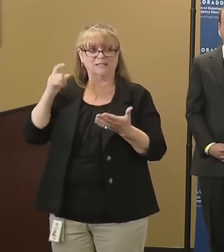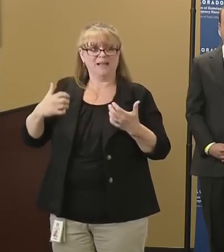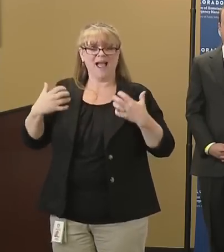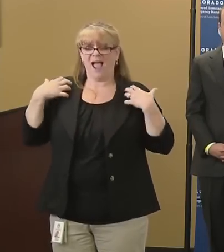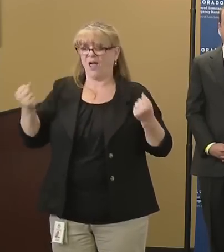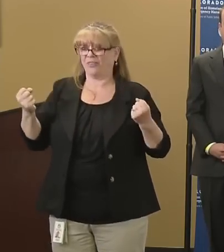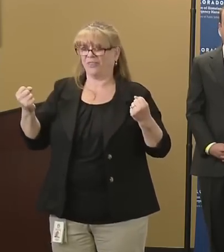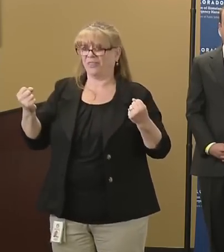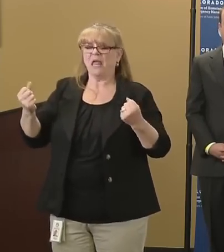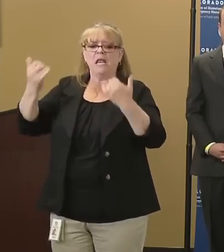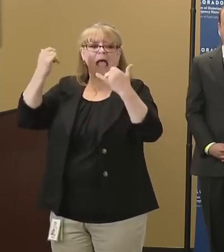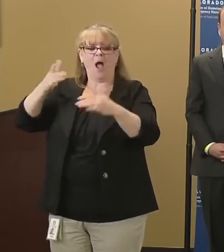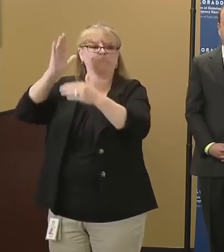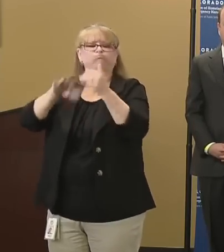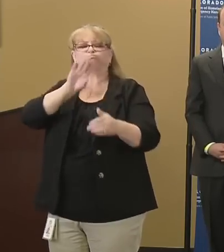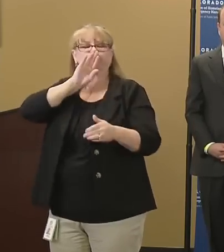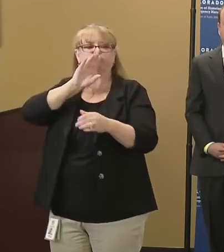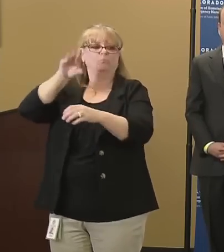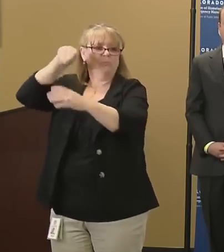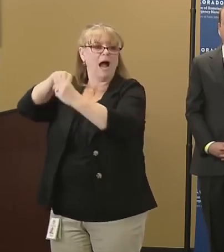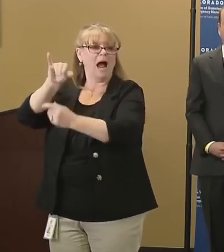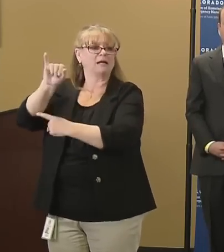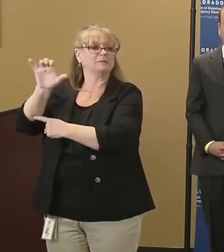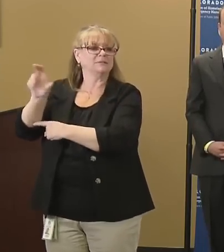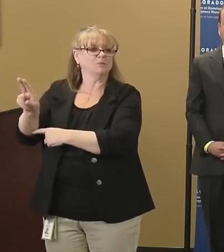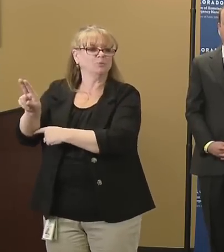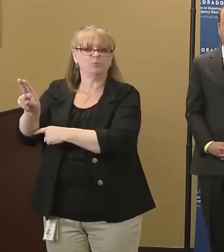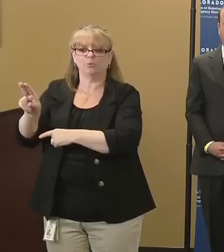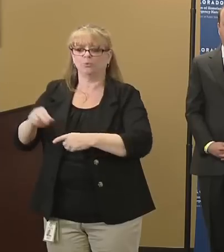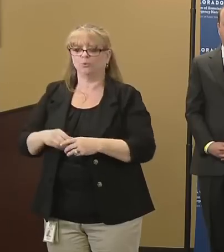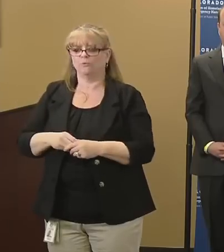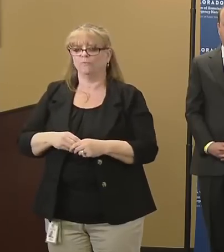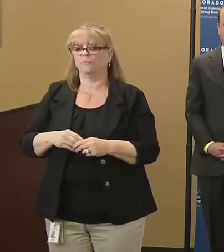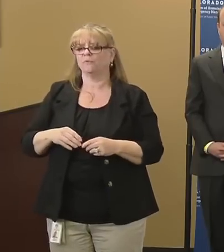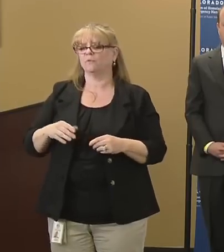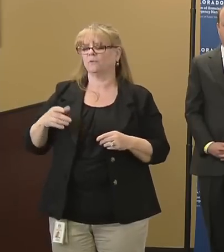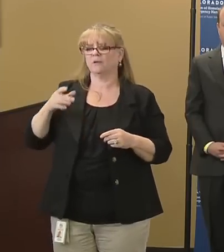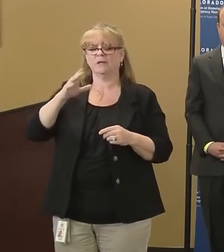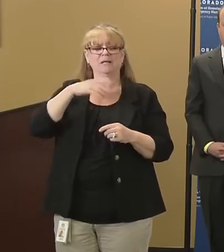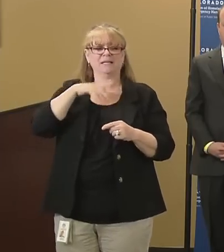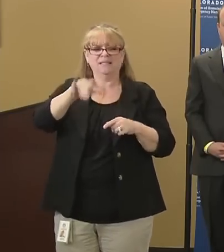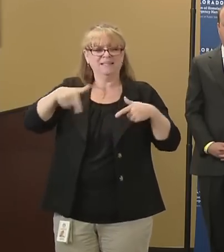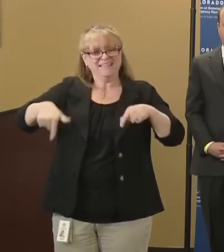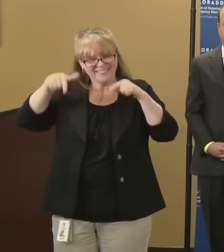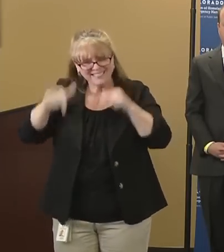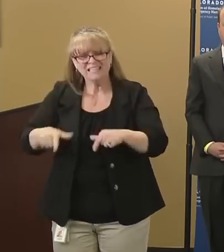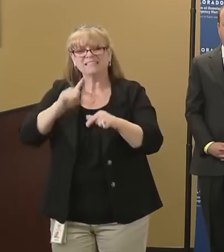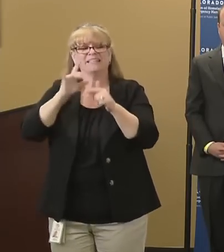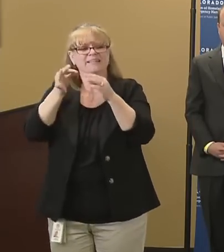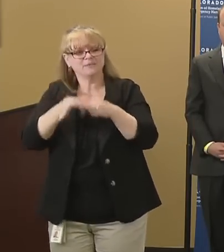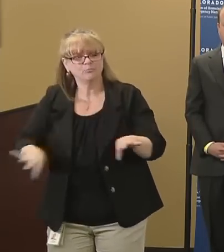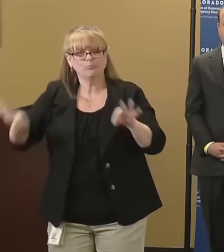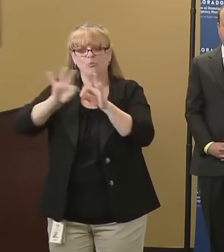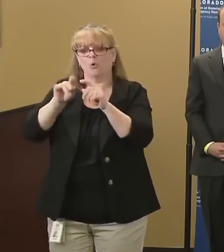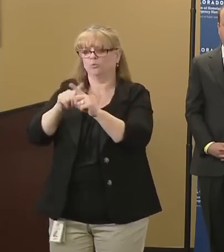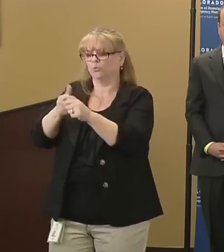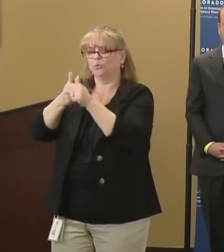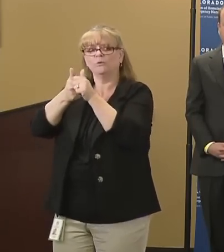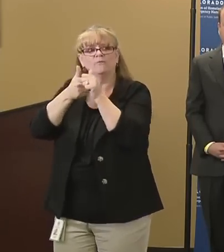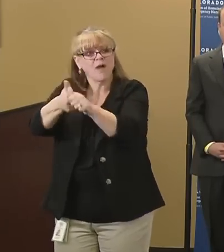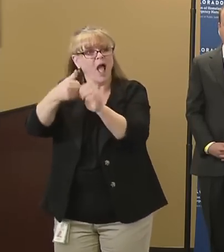concerning. I think the measures that the states put into place with social distancing are clearly the right things to do to try to